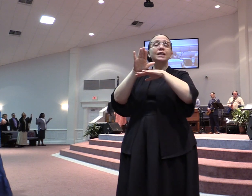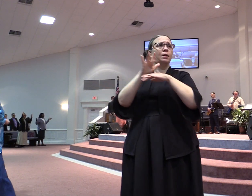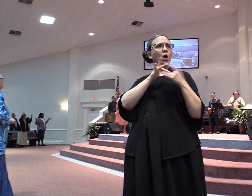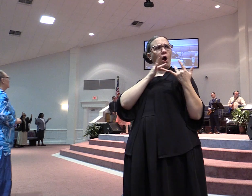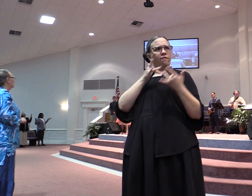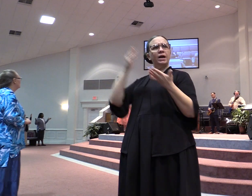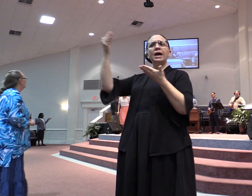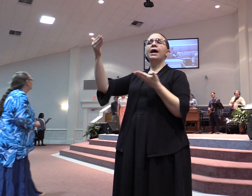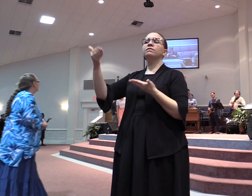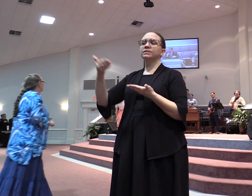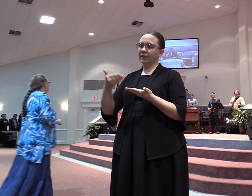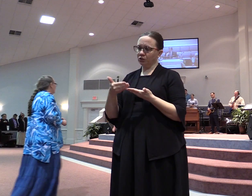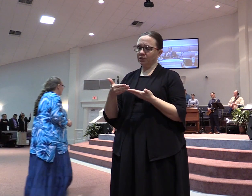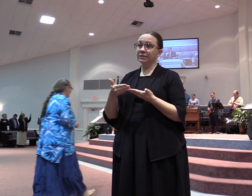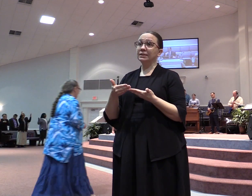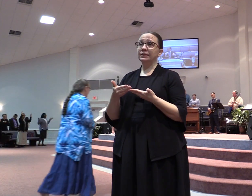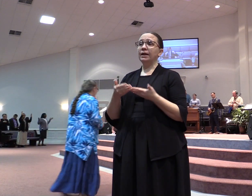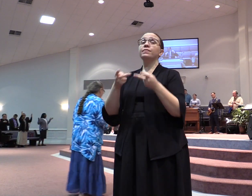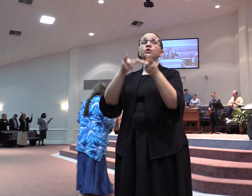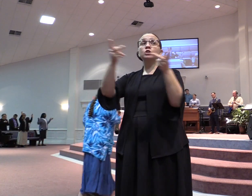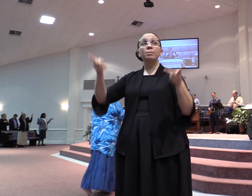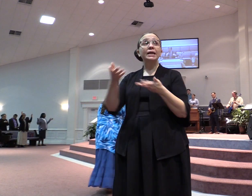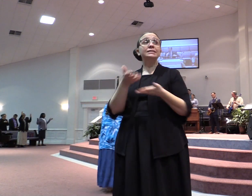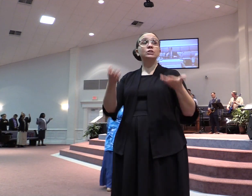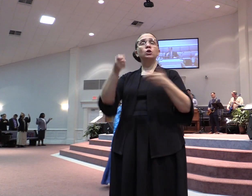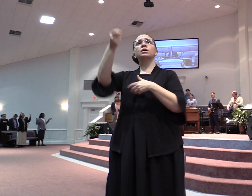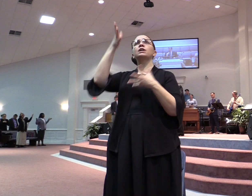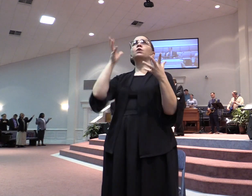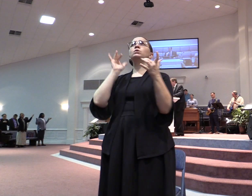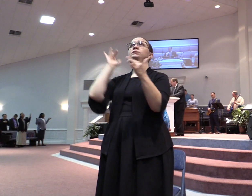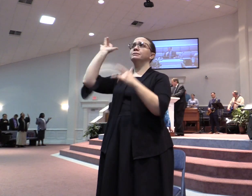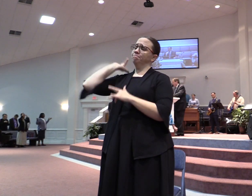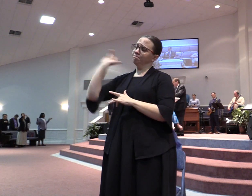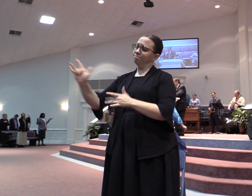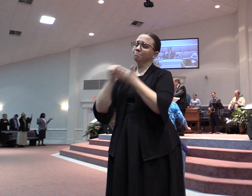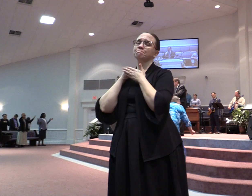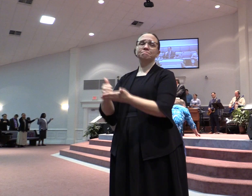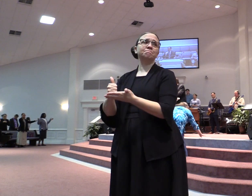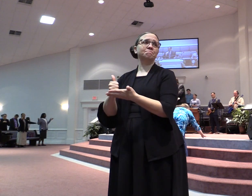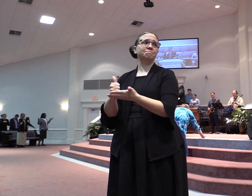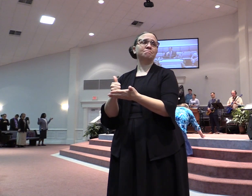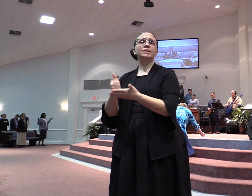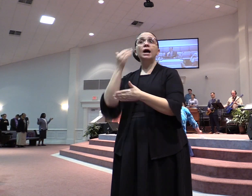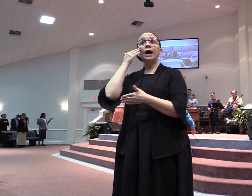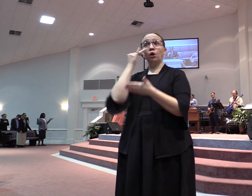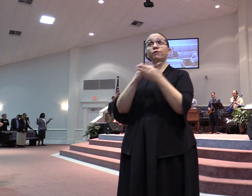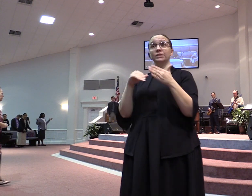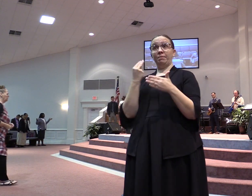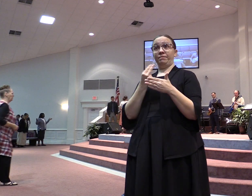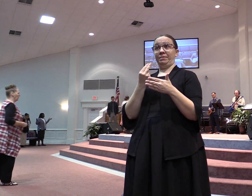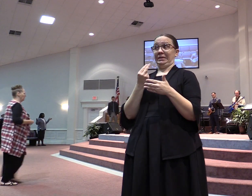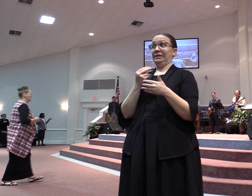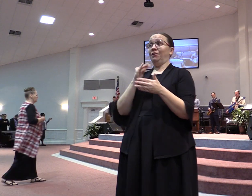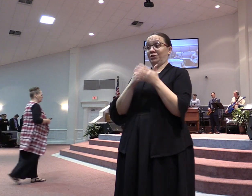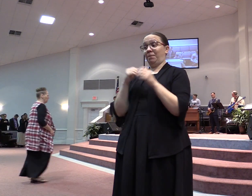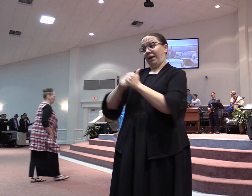heartfelt invitation that there's a place here where God wants to reach down and help them. I know for some of them to walk in the